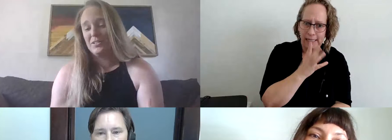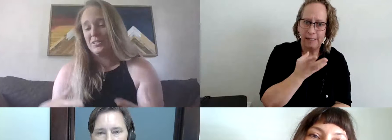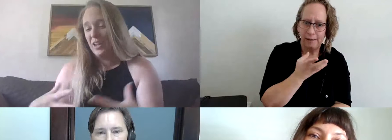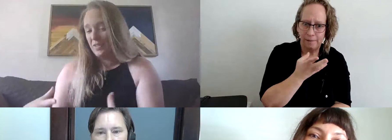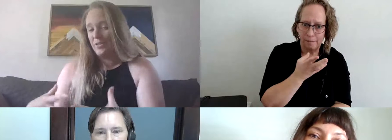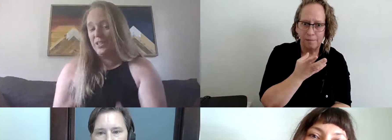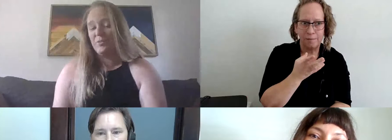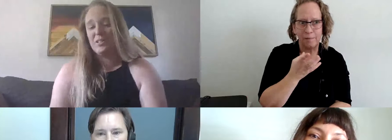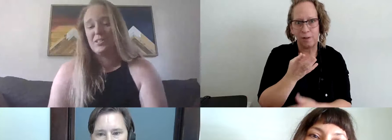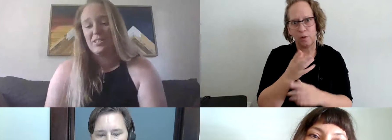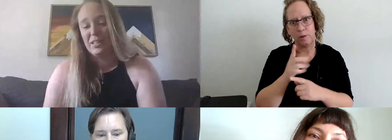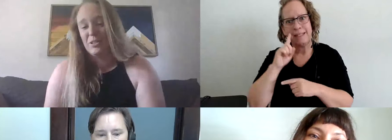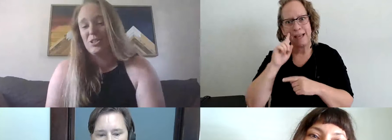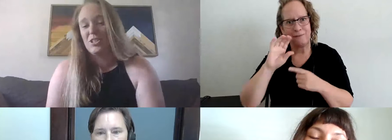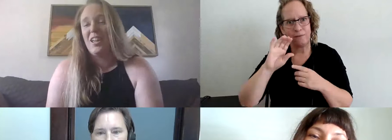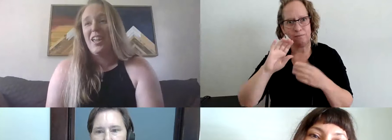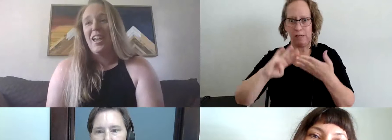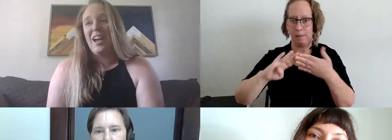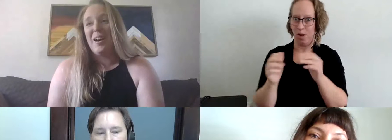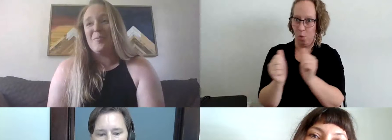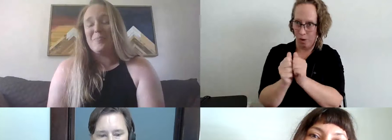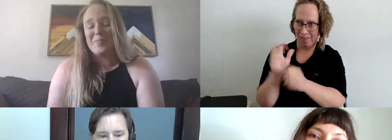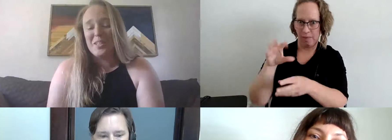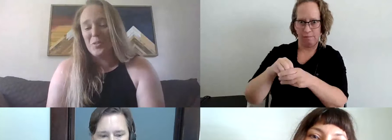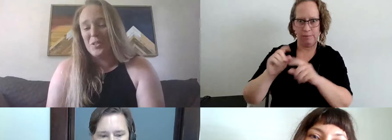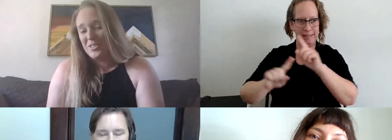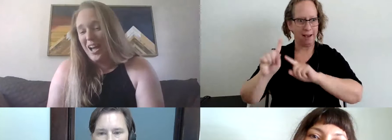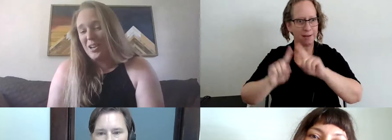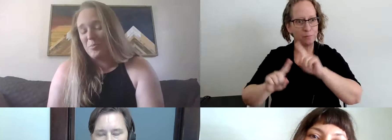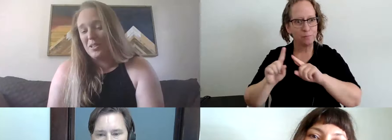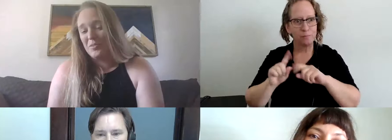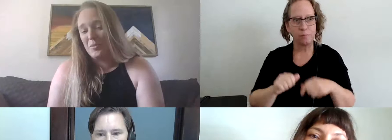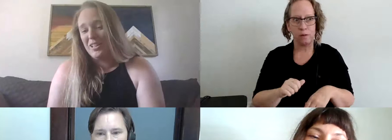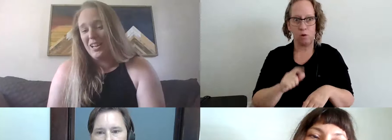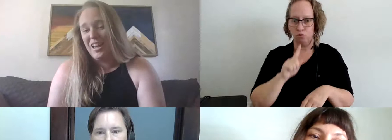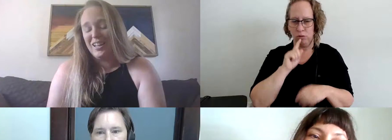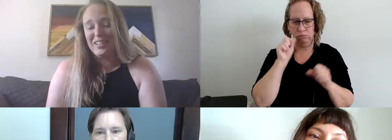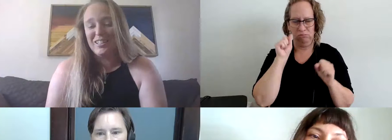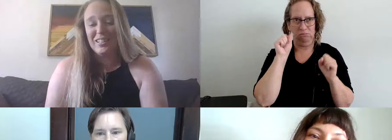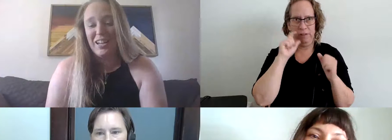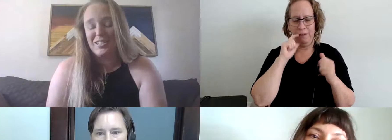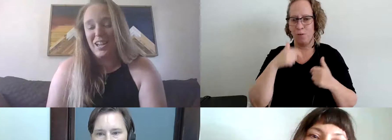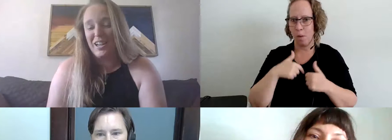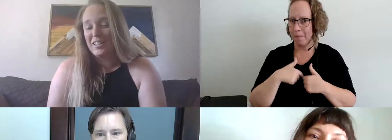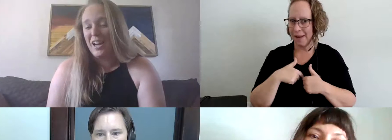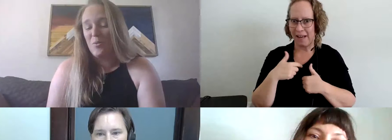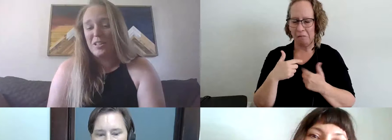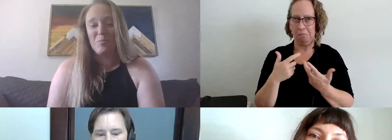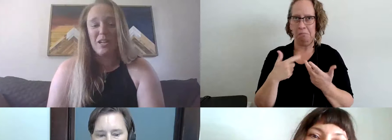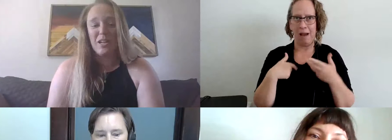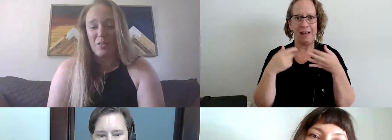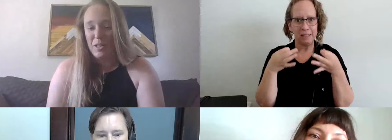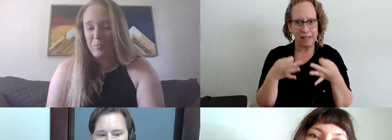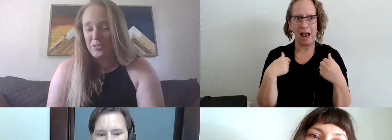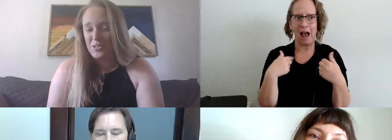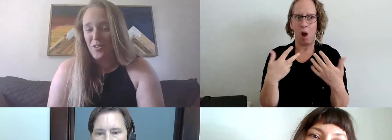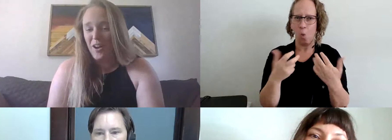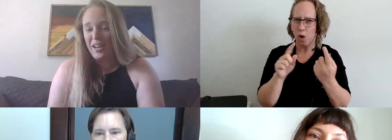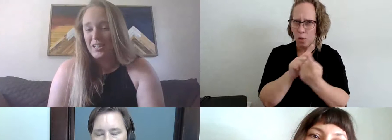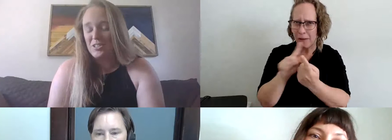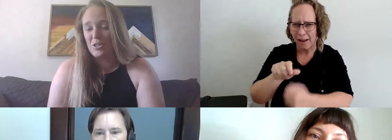the whole deaf community with sign language. This really was eye-opening for me, and I decided that I wanted to meet